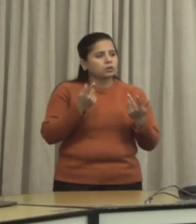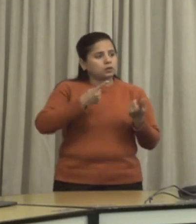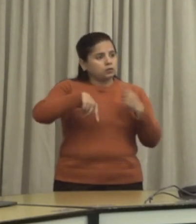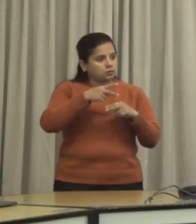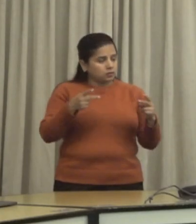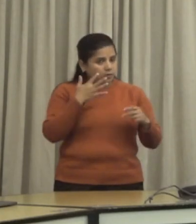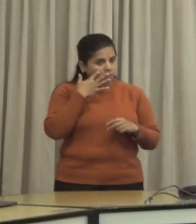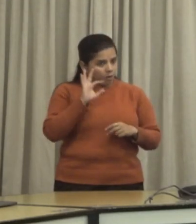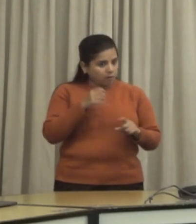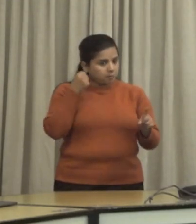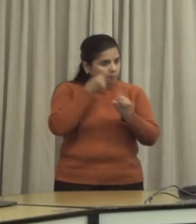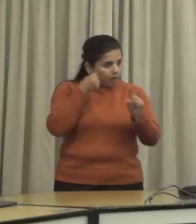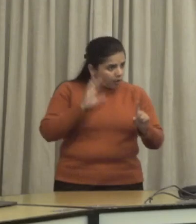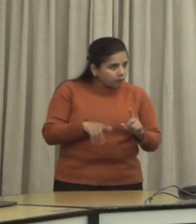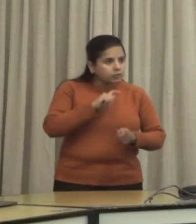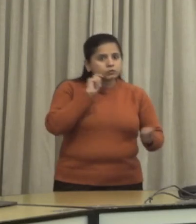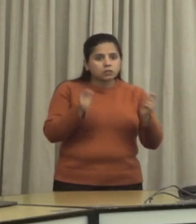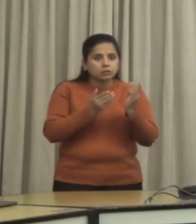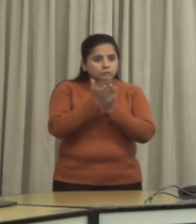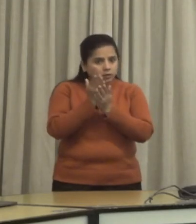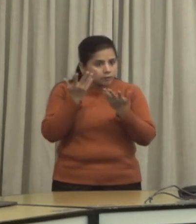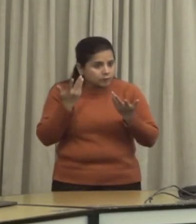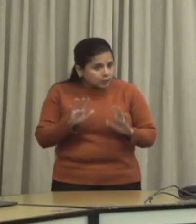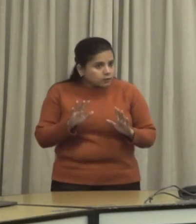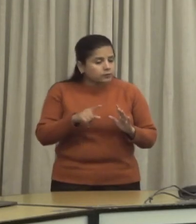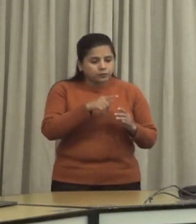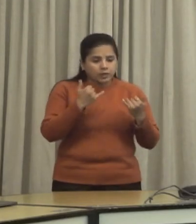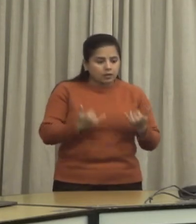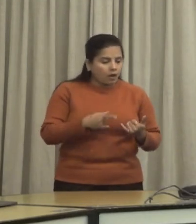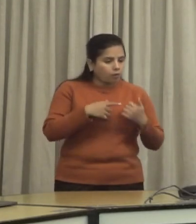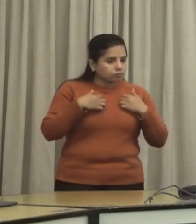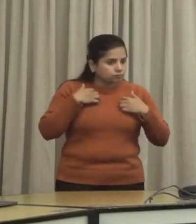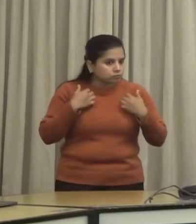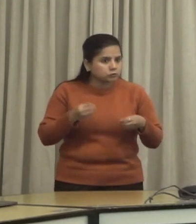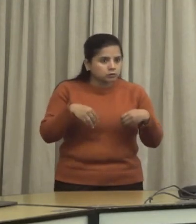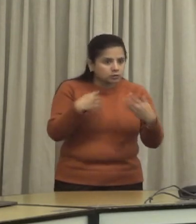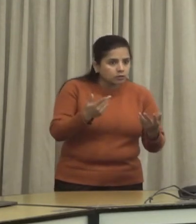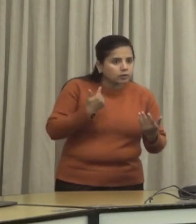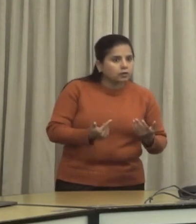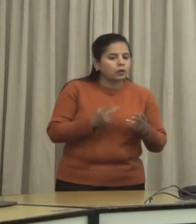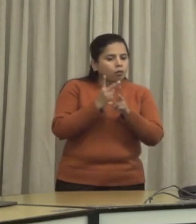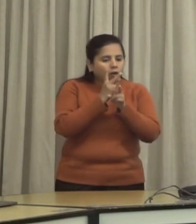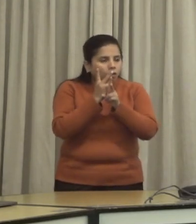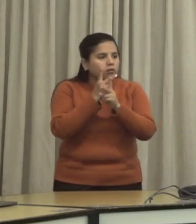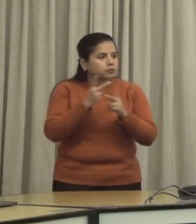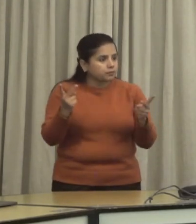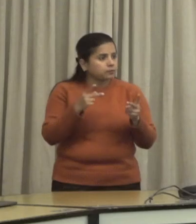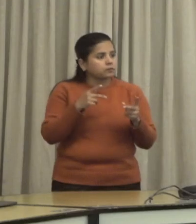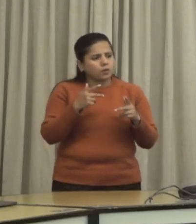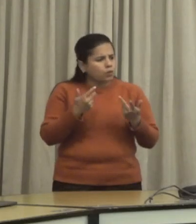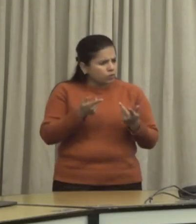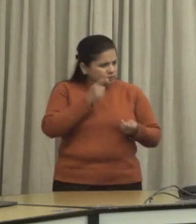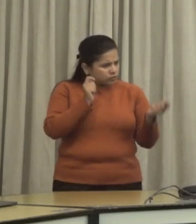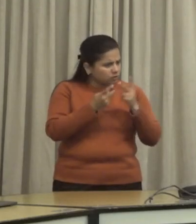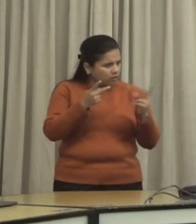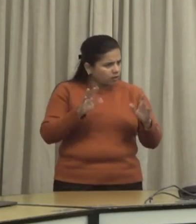a significant impact? Has it changed the way in which you are now able to provide palliative care? Has it